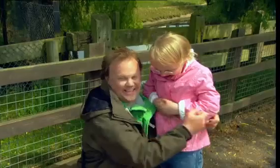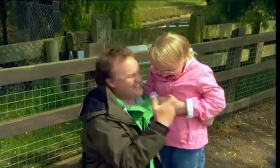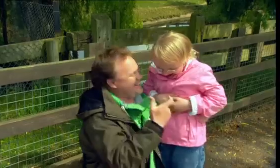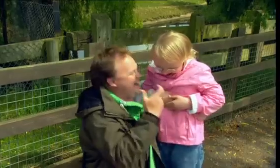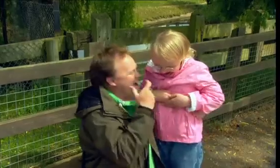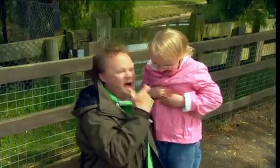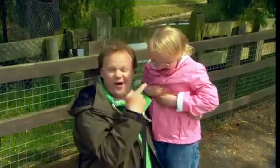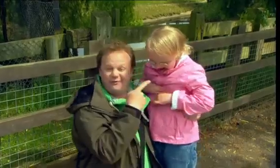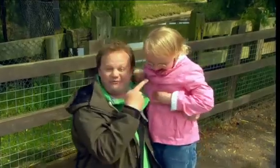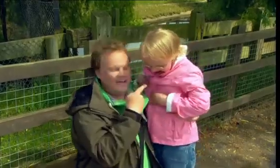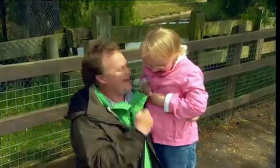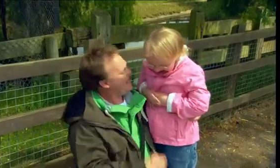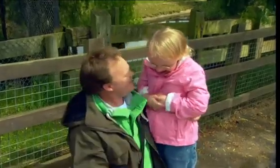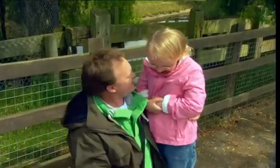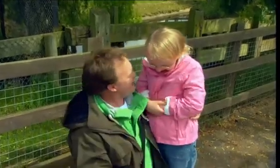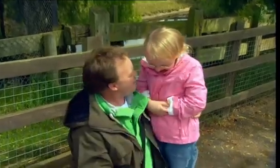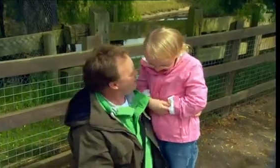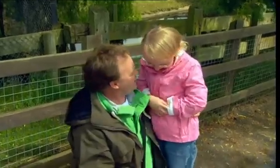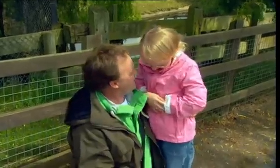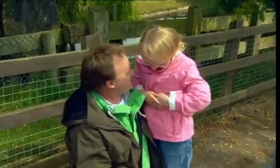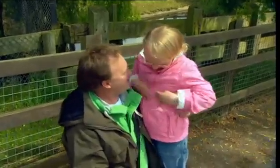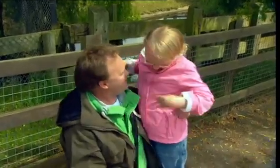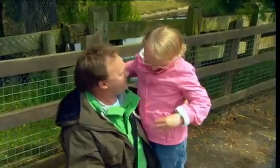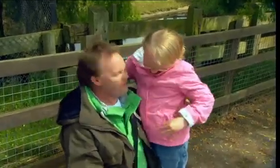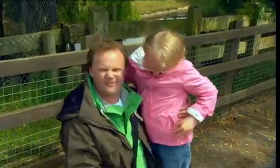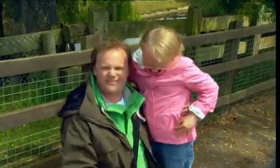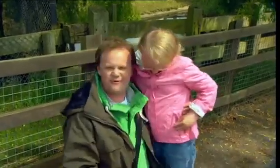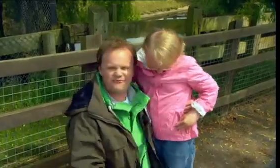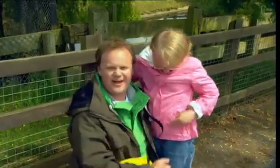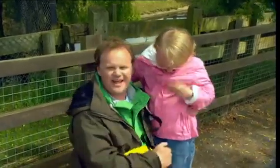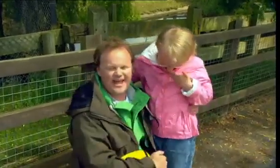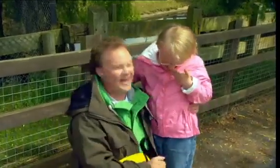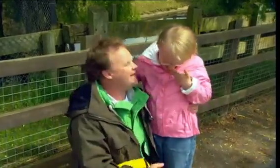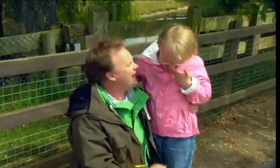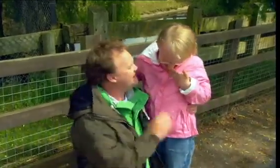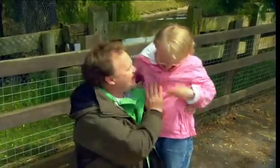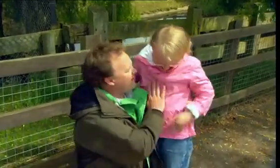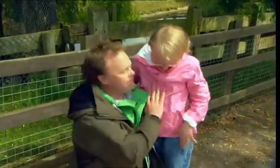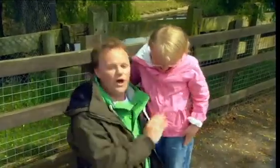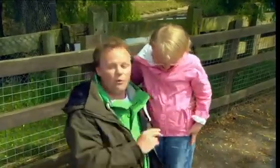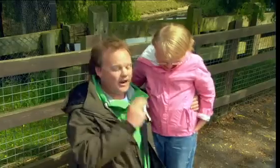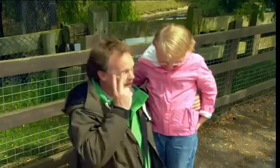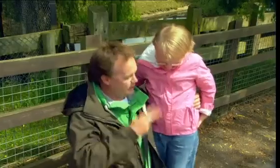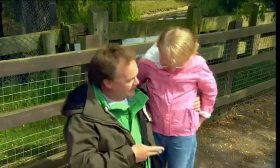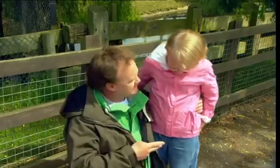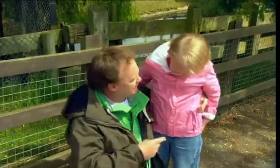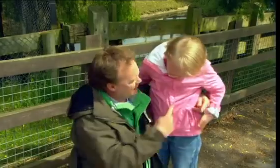Grace laugh. You're laughing, aren't you? What's so funny? I tell you what, why don't we look inside